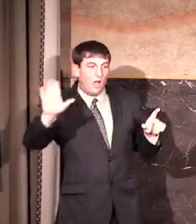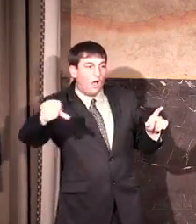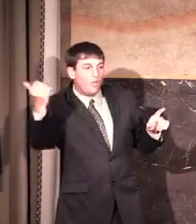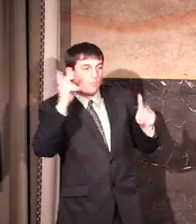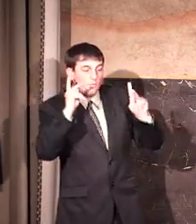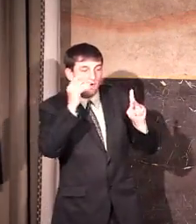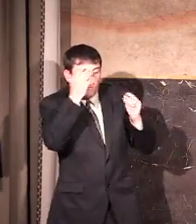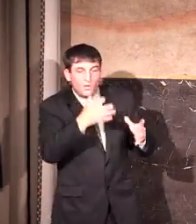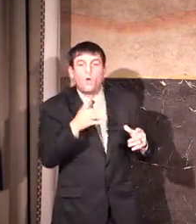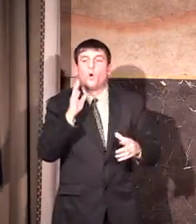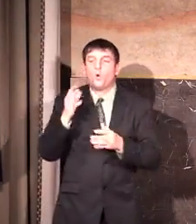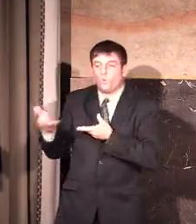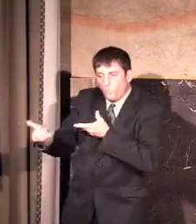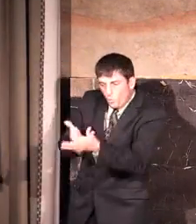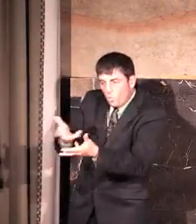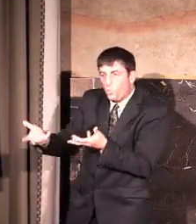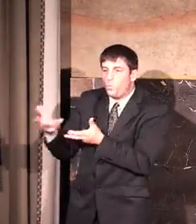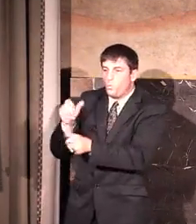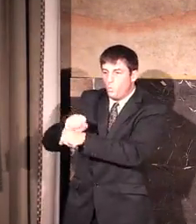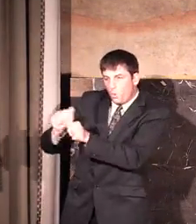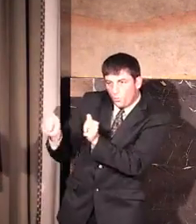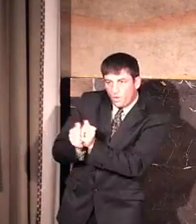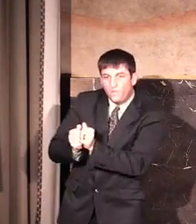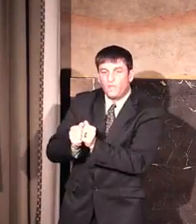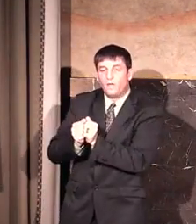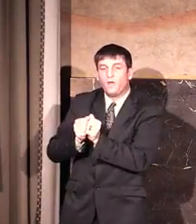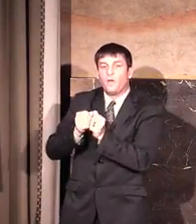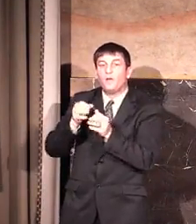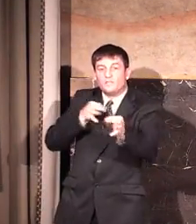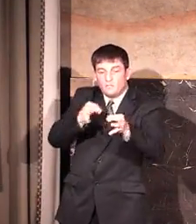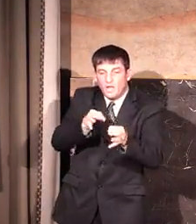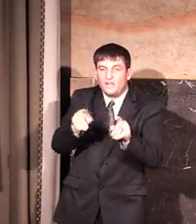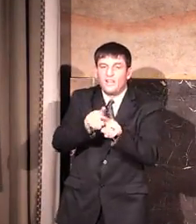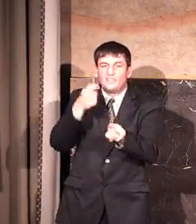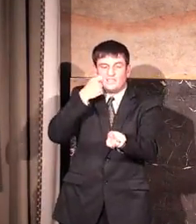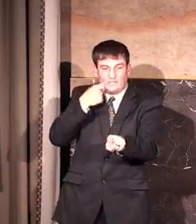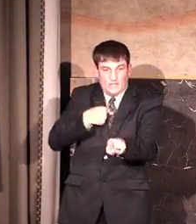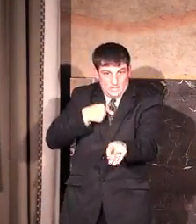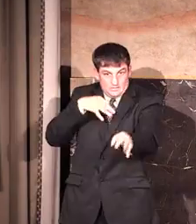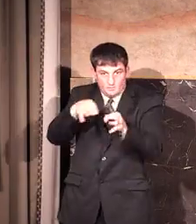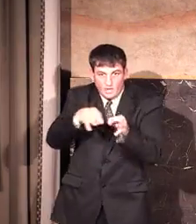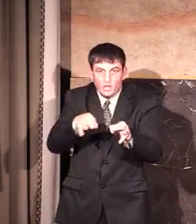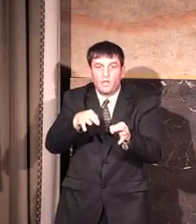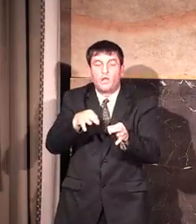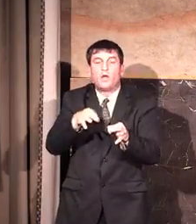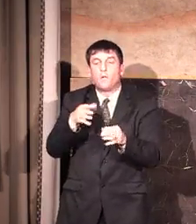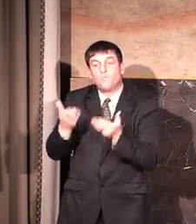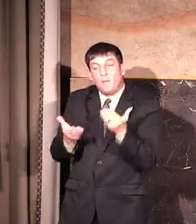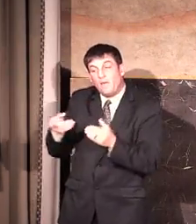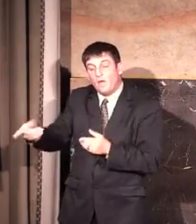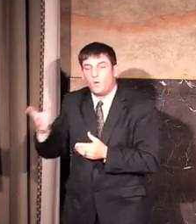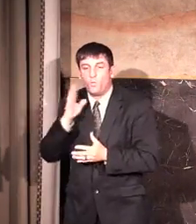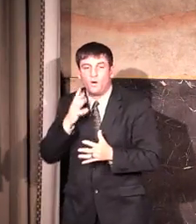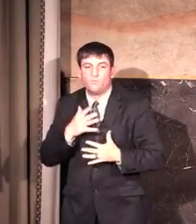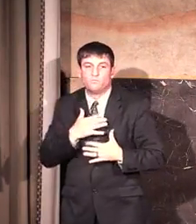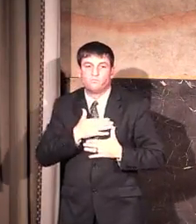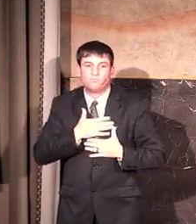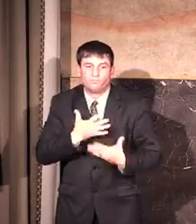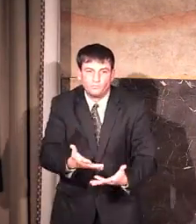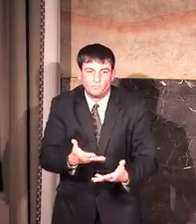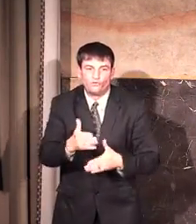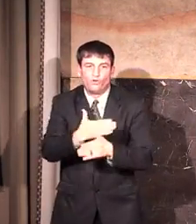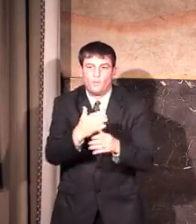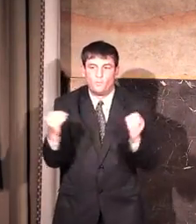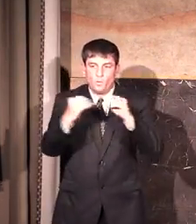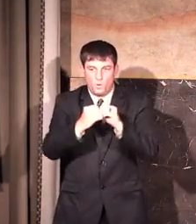just gave you, and hopefully lead to a situation where that person's going to be more forthcoming. But I think it's a fair point.